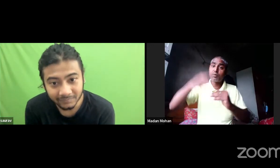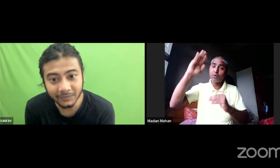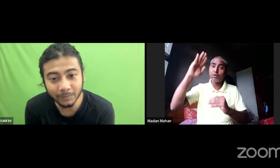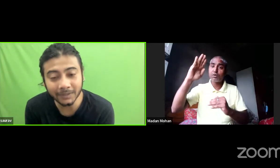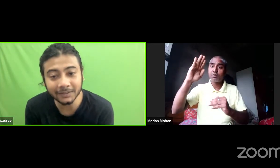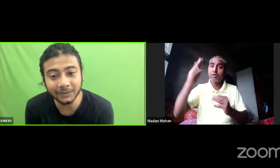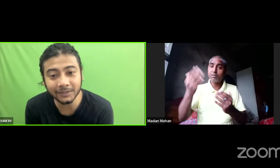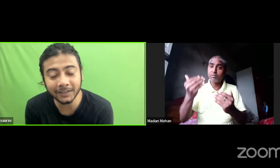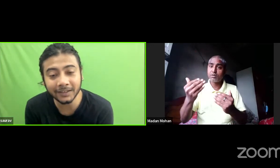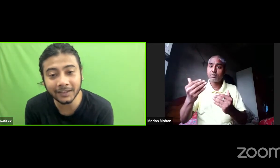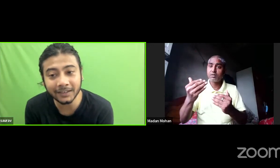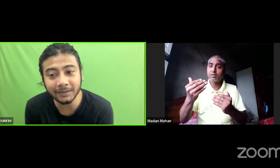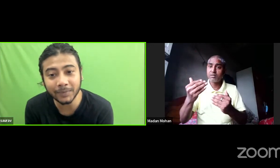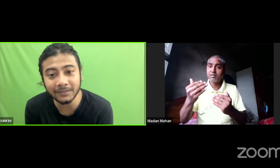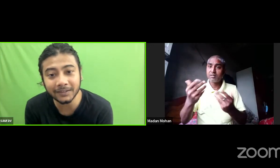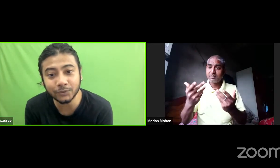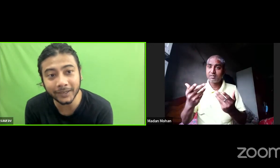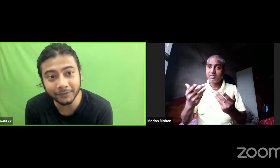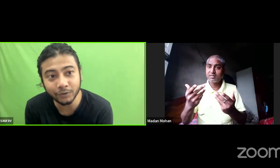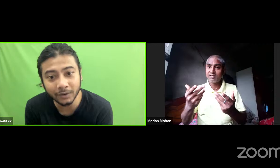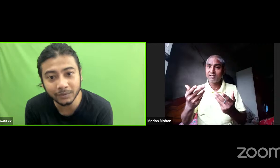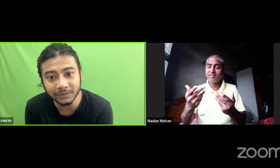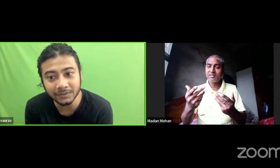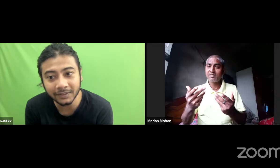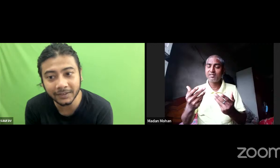So Mataji, you're saying that 18 plus 6, 24 rounds? Correct.